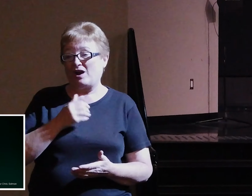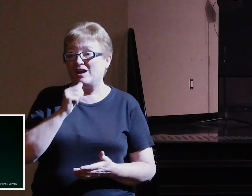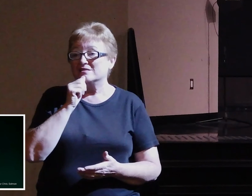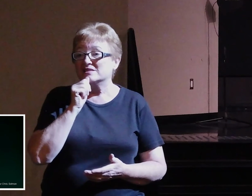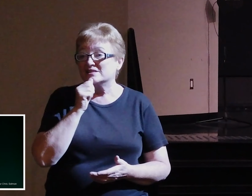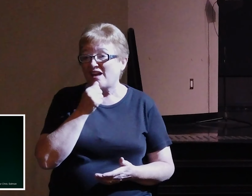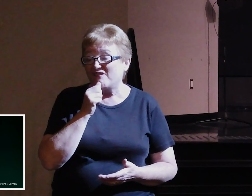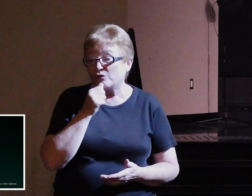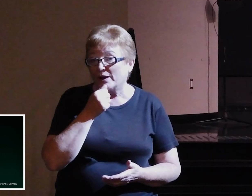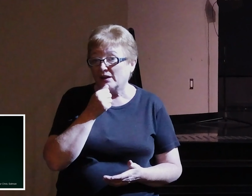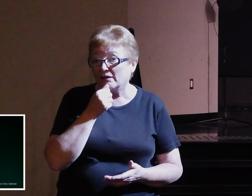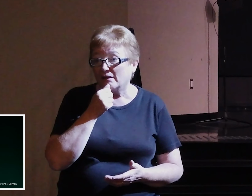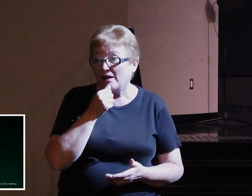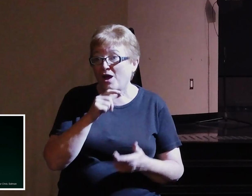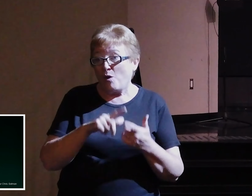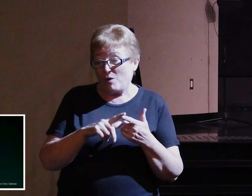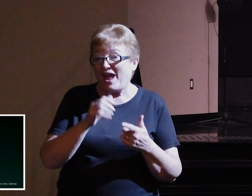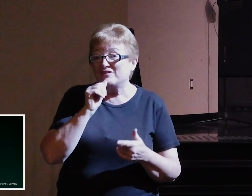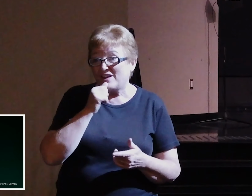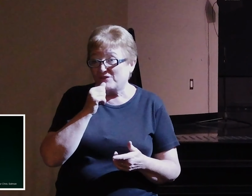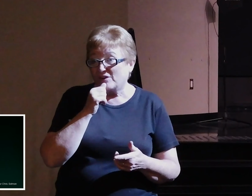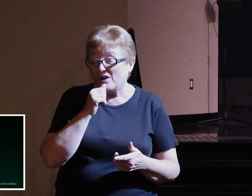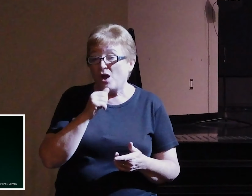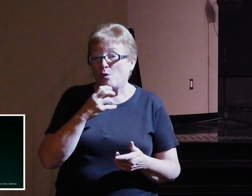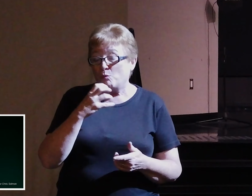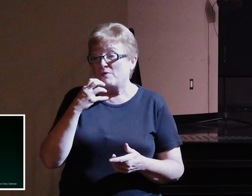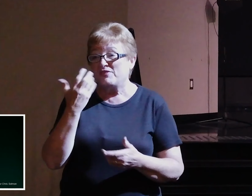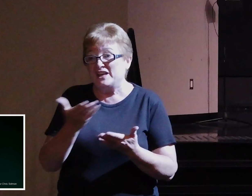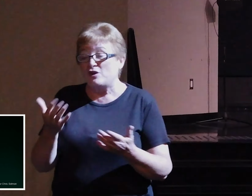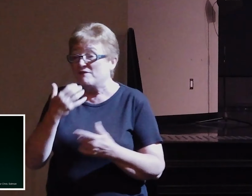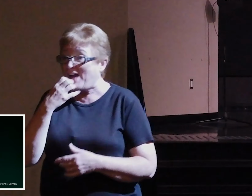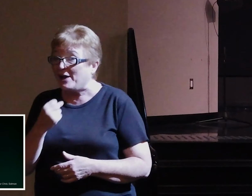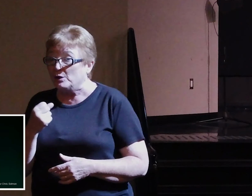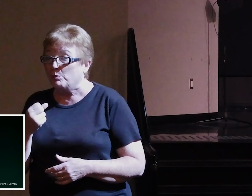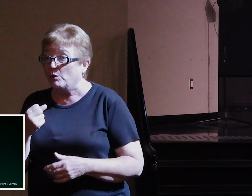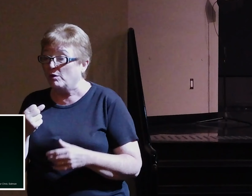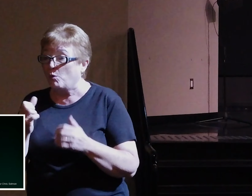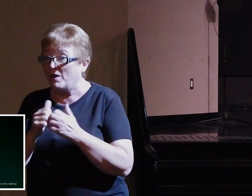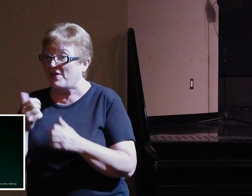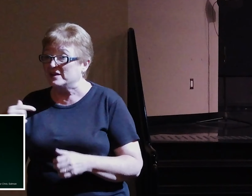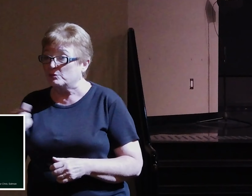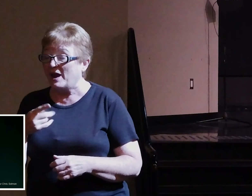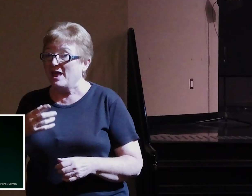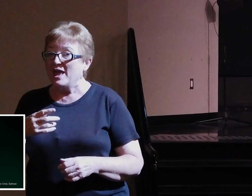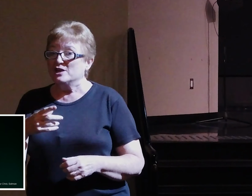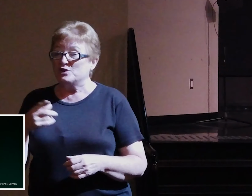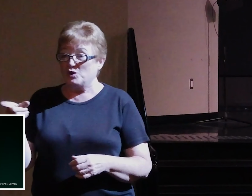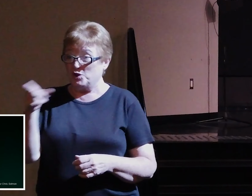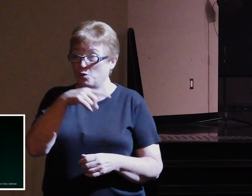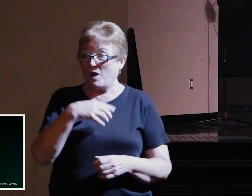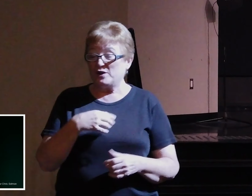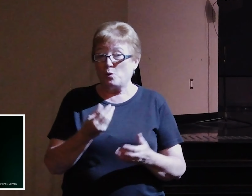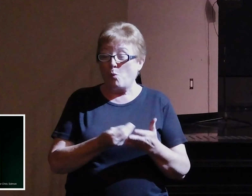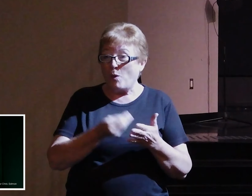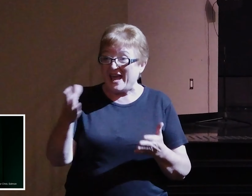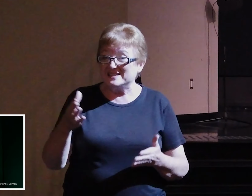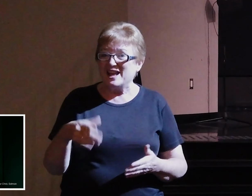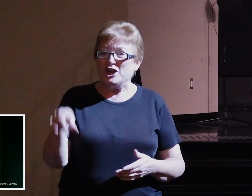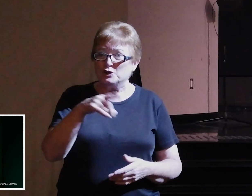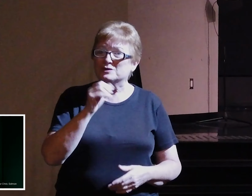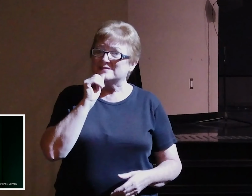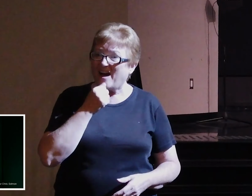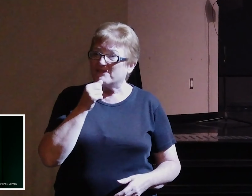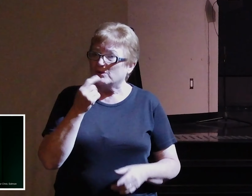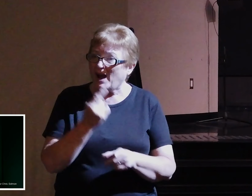truth is that each one of us hates to waste what is valuable to us. And that's why I'm certain no one is interested in wasting their suffering because